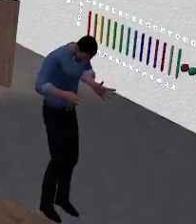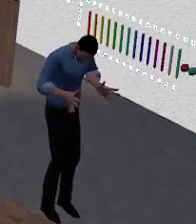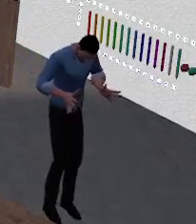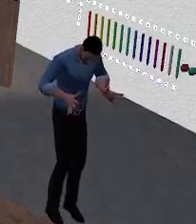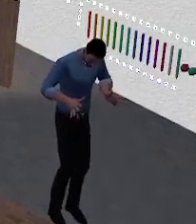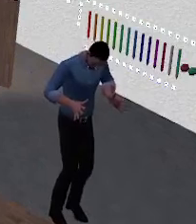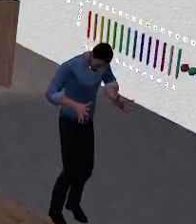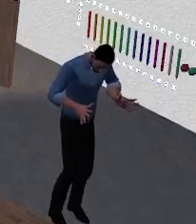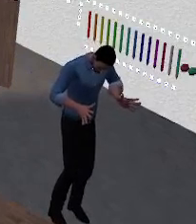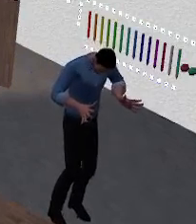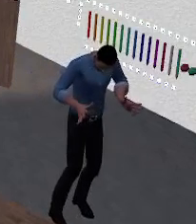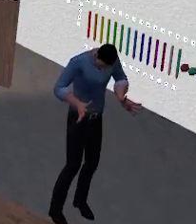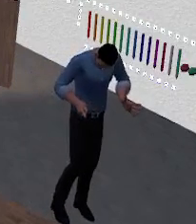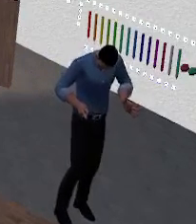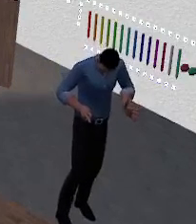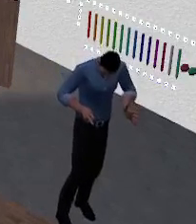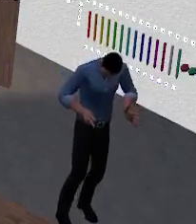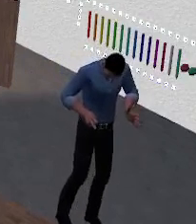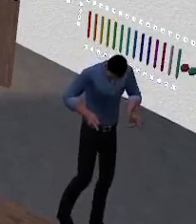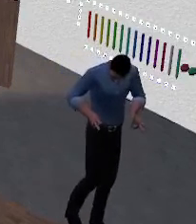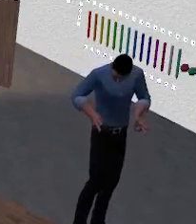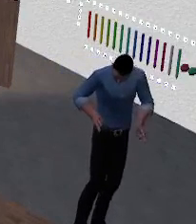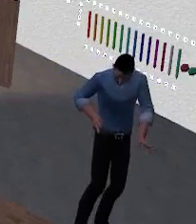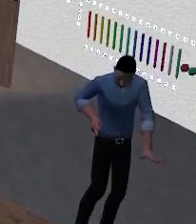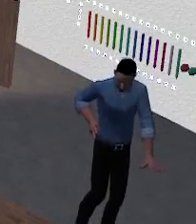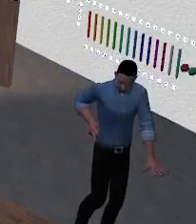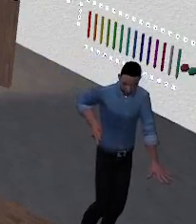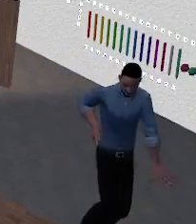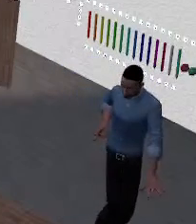Long time no see. Hi, Ushida, we have some Hello. optimized signed avatars for you over here.